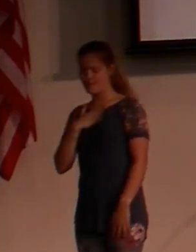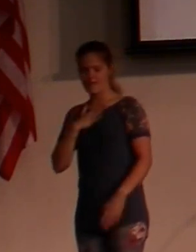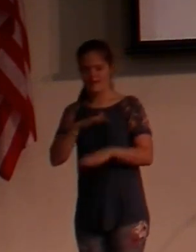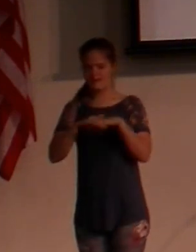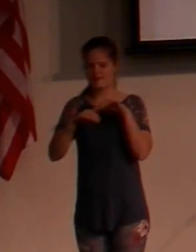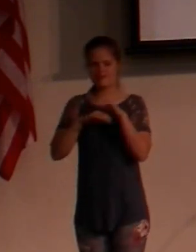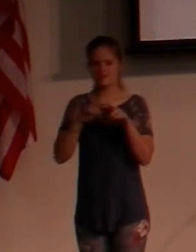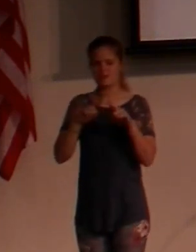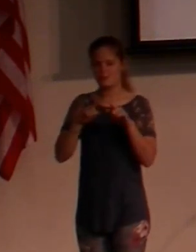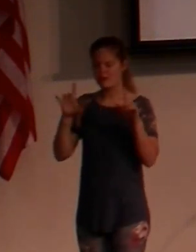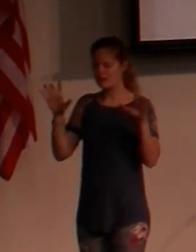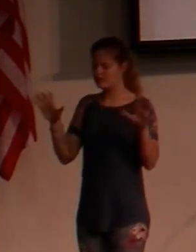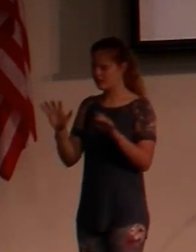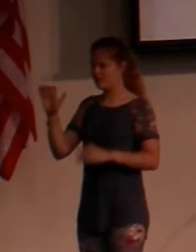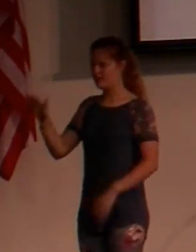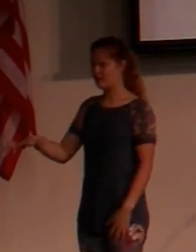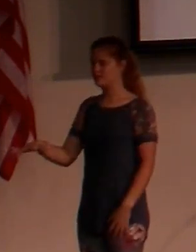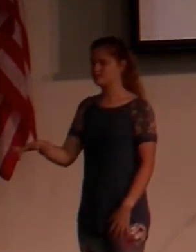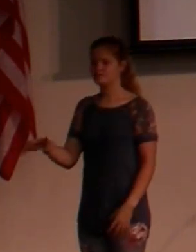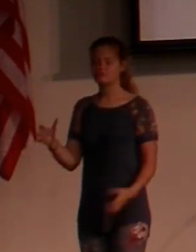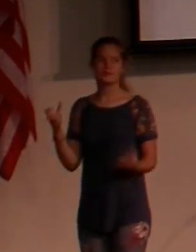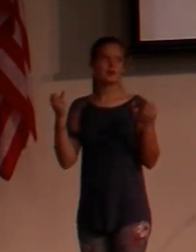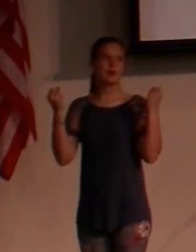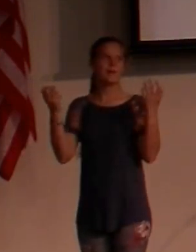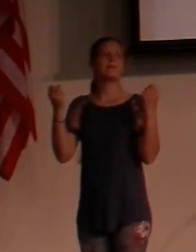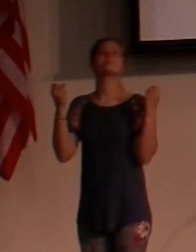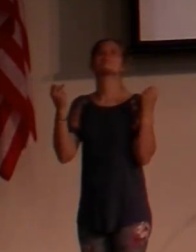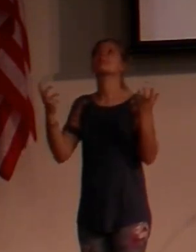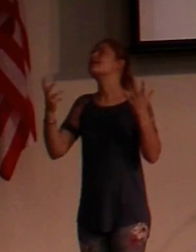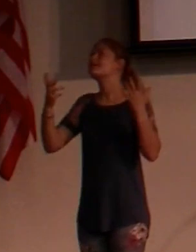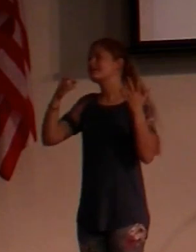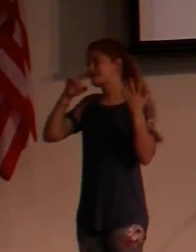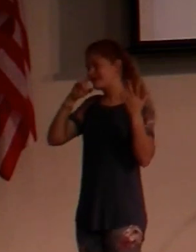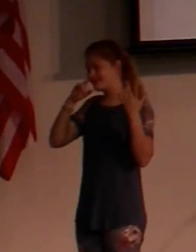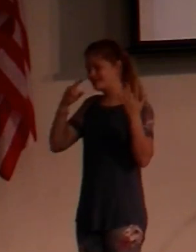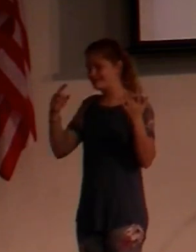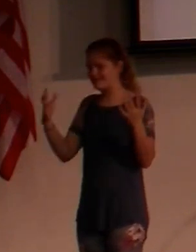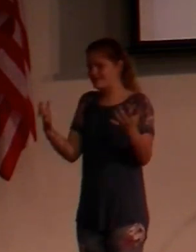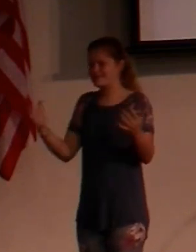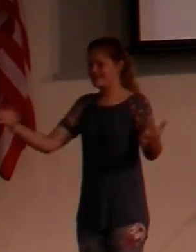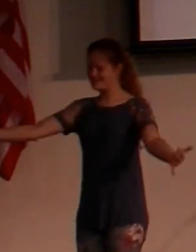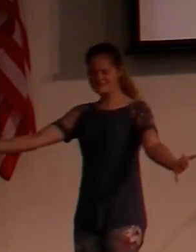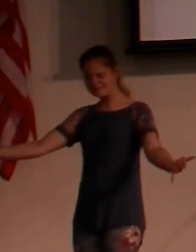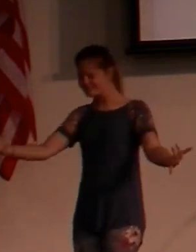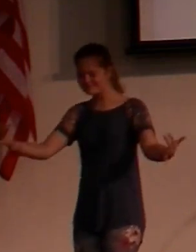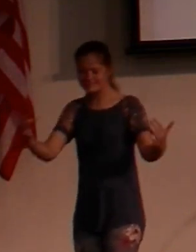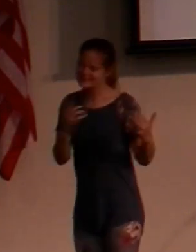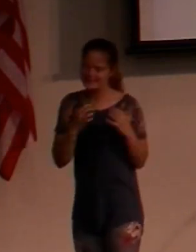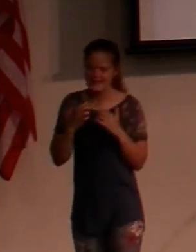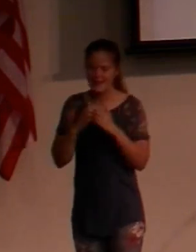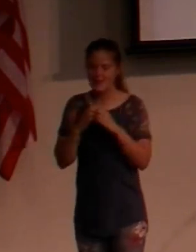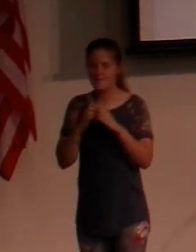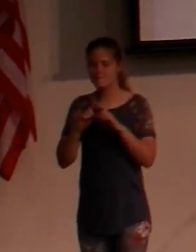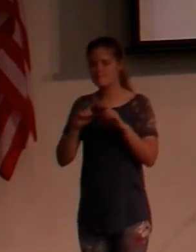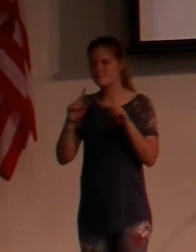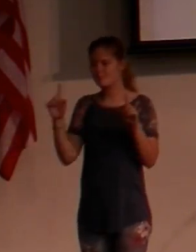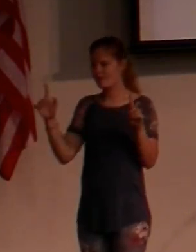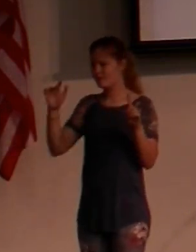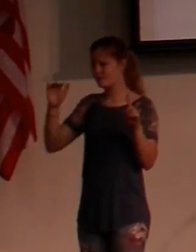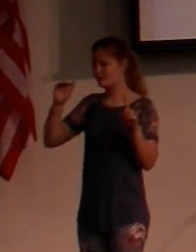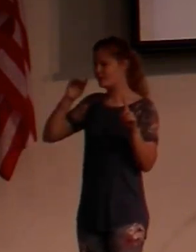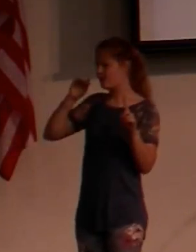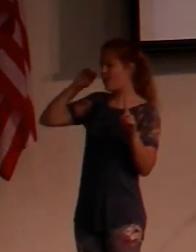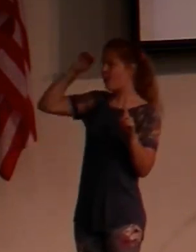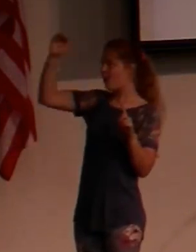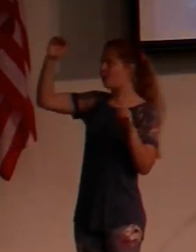that. And of course, there's lots of little kids that want to come and be a part of that too, but there were a lot of adults that were right on the edge just